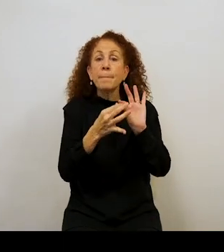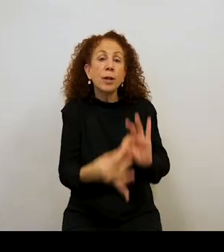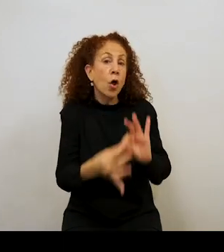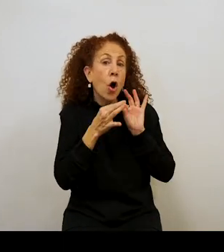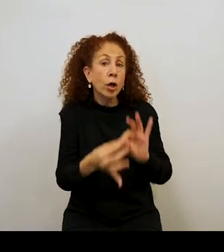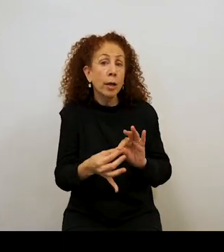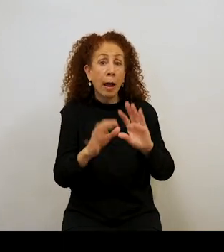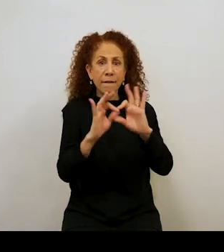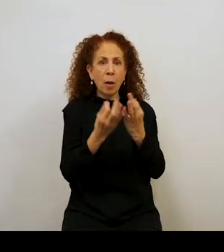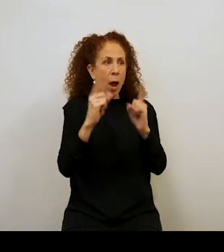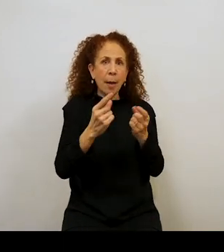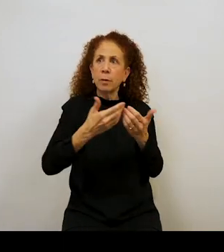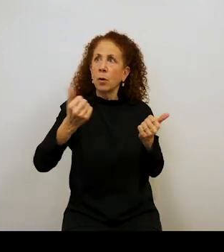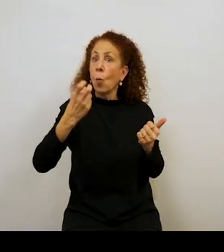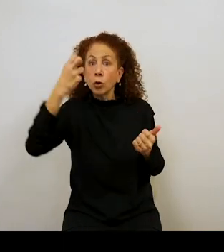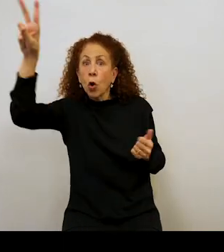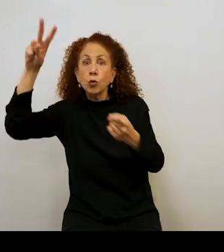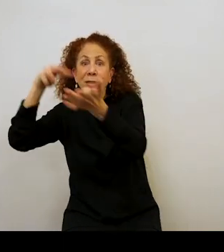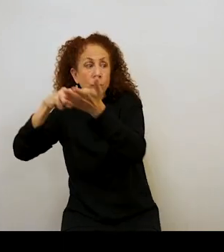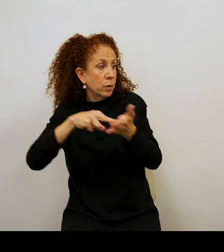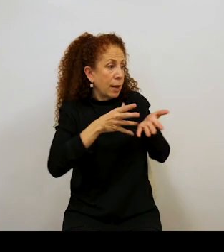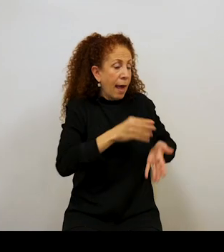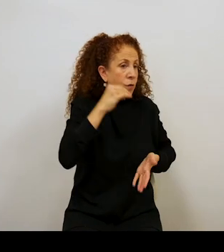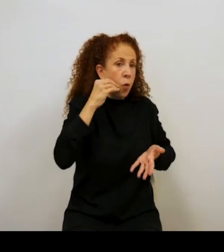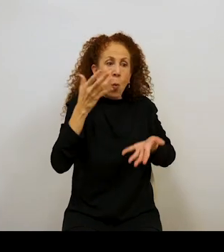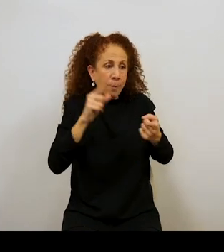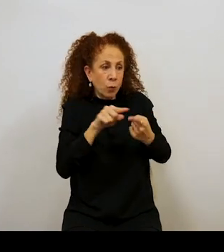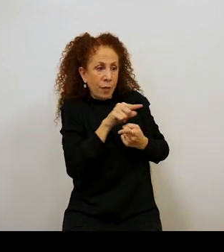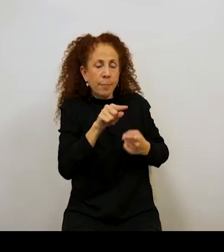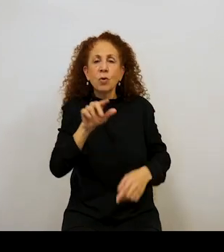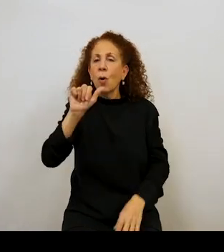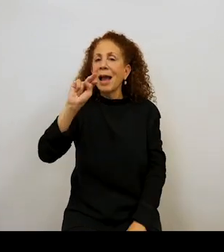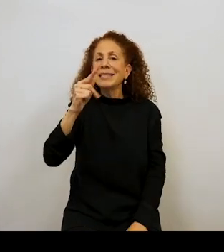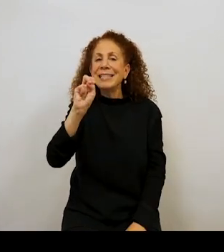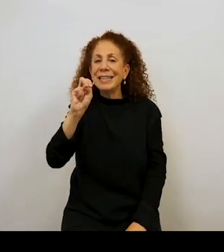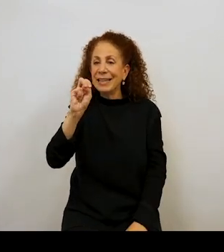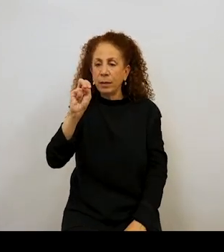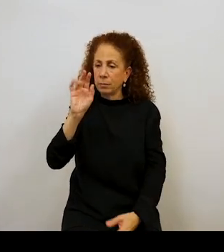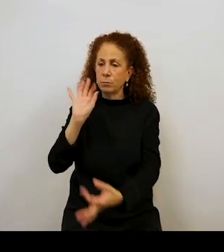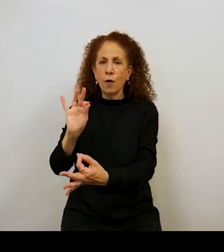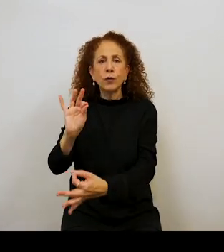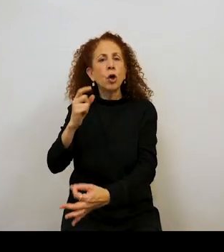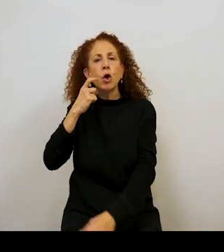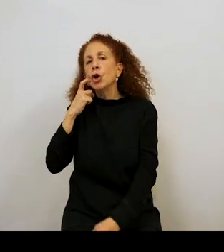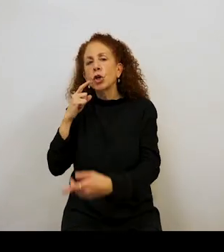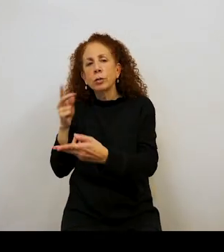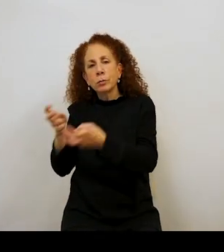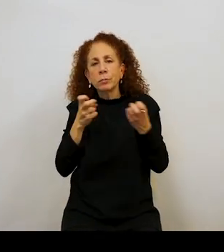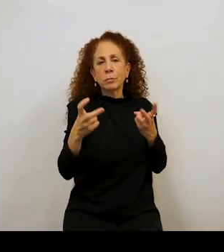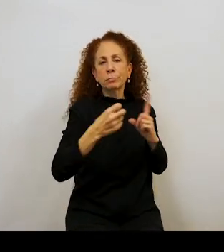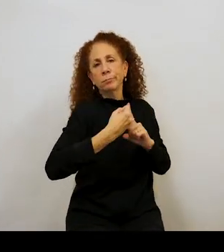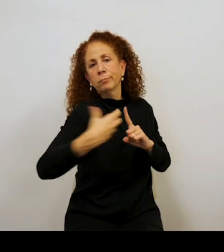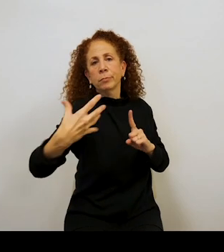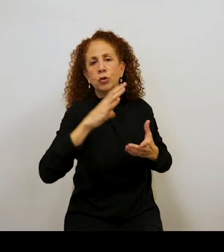to the families that stay behind and what it is with British Muslim, and I just, in Antigone, found the hook to handle mm-hmm.